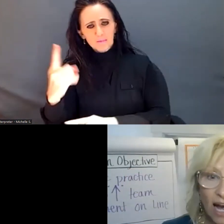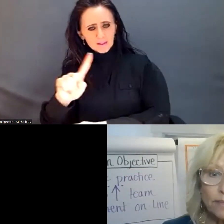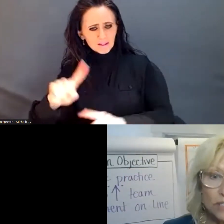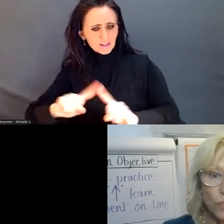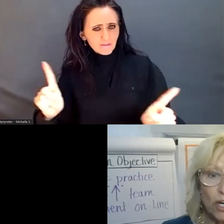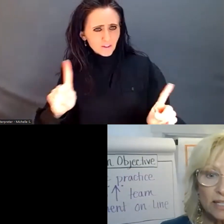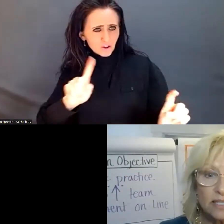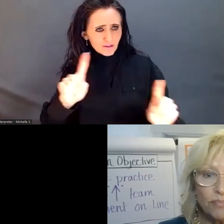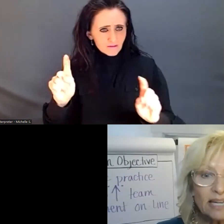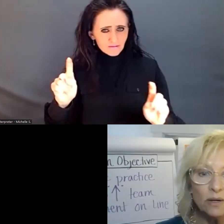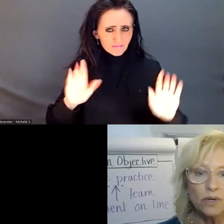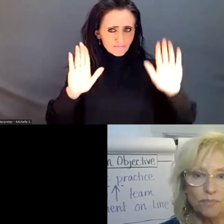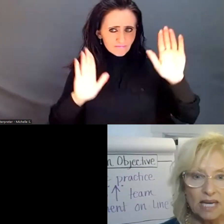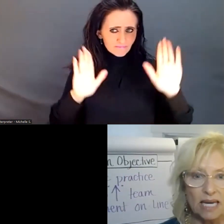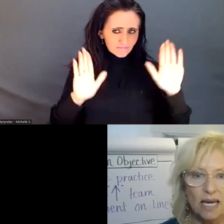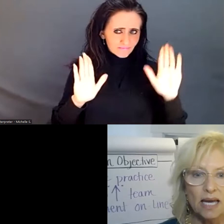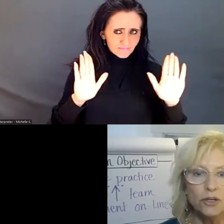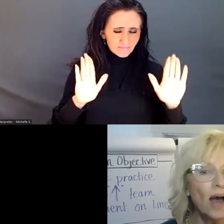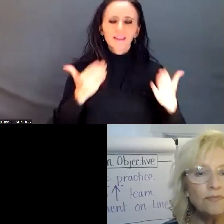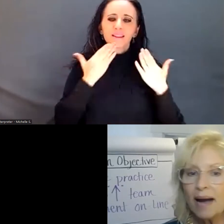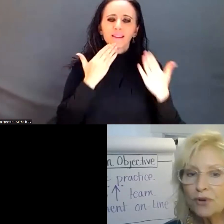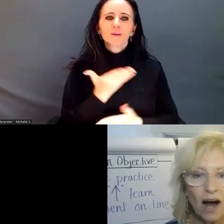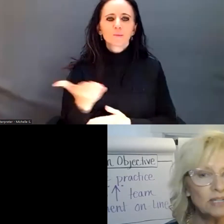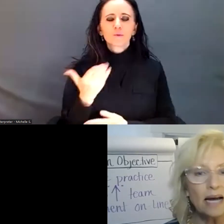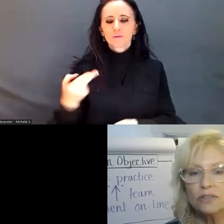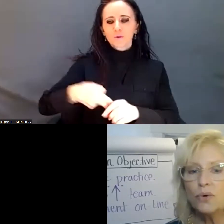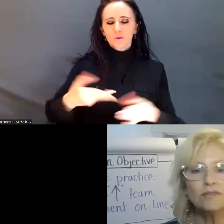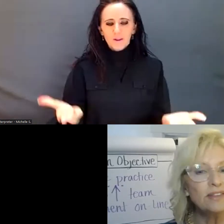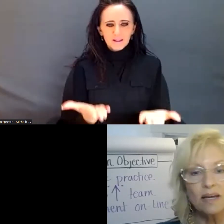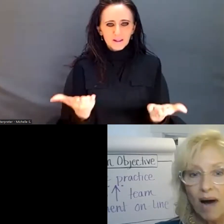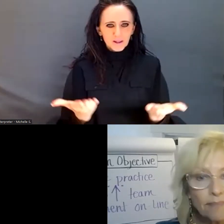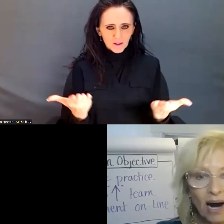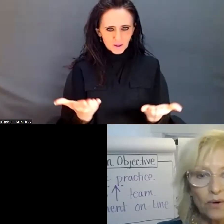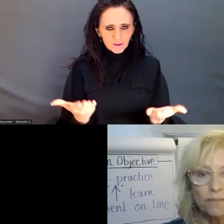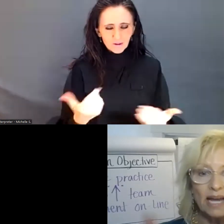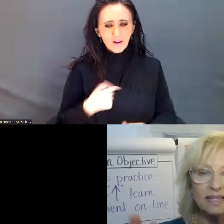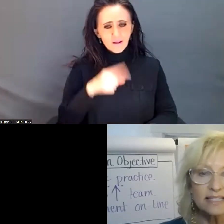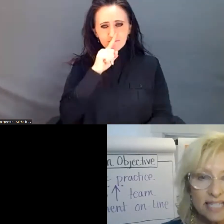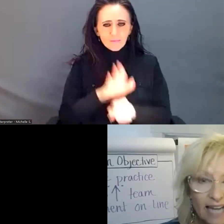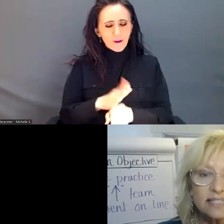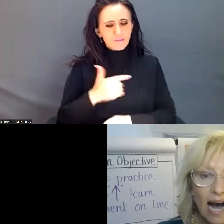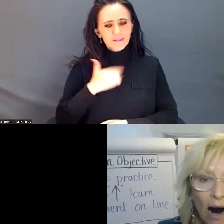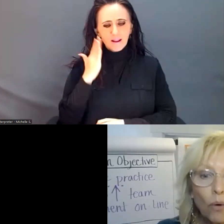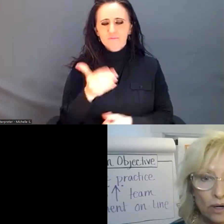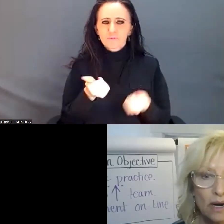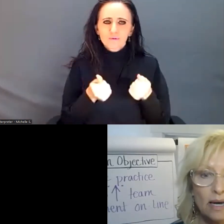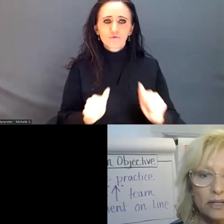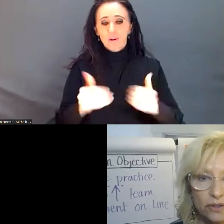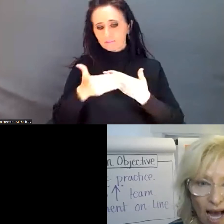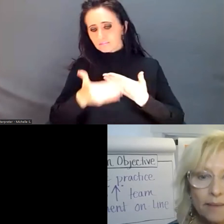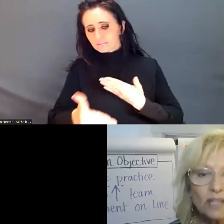taking your time this morning to be here with me. You have my promise. I will do everything in my power to make this next